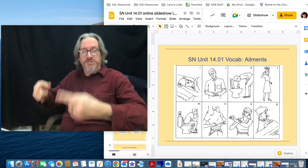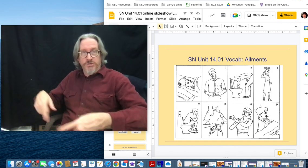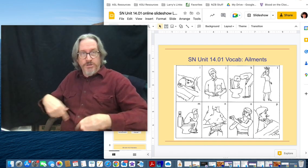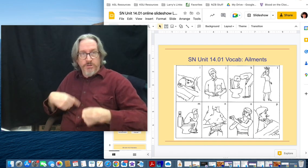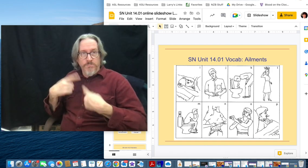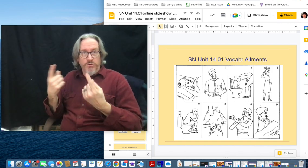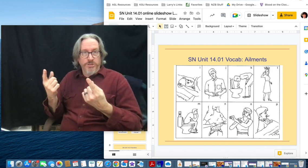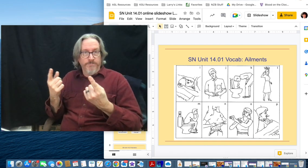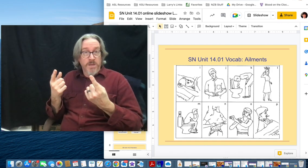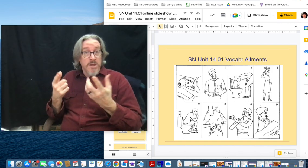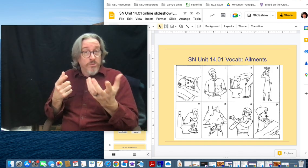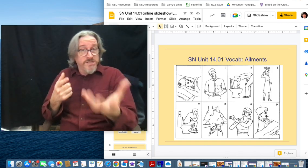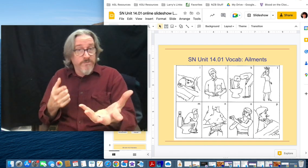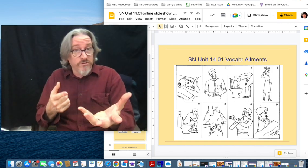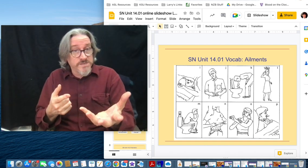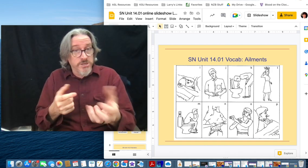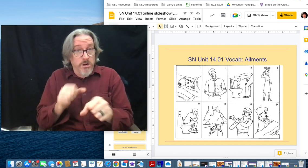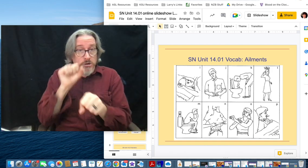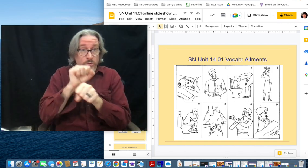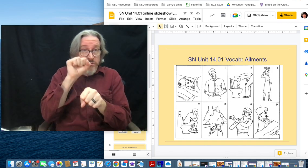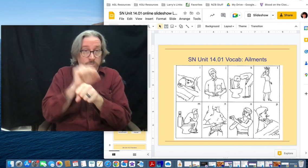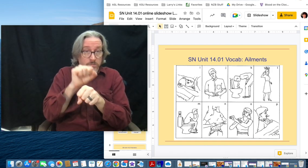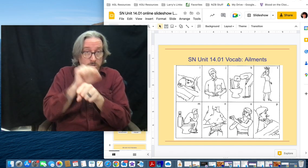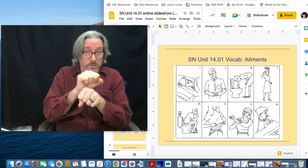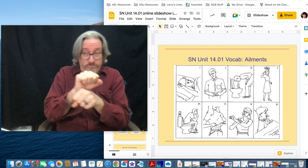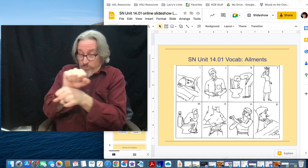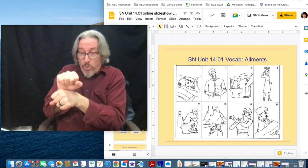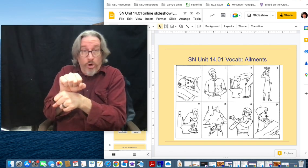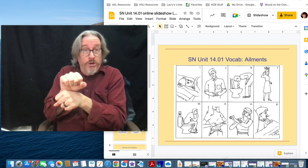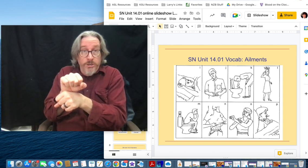a circular motion. With some verbs, it's hard. With